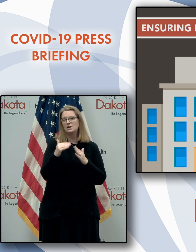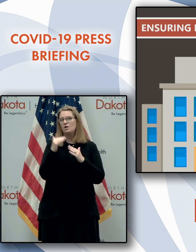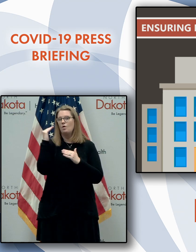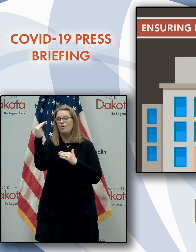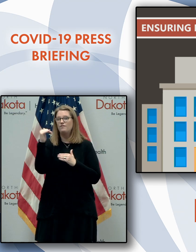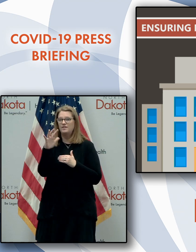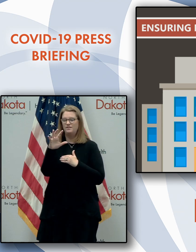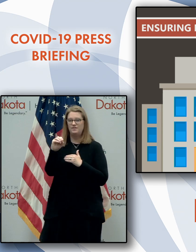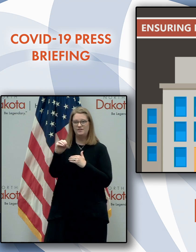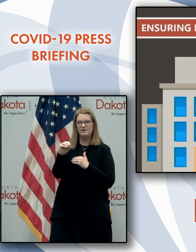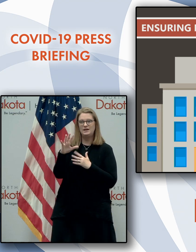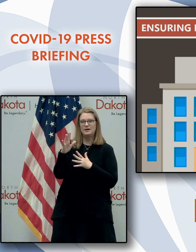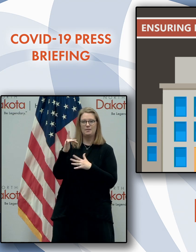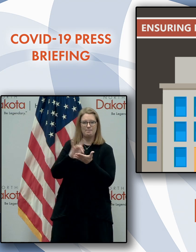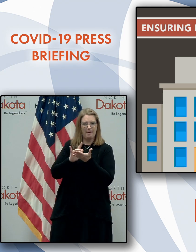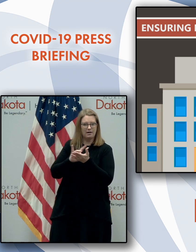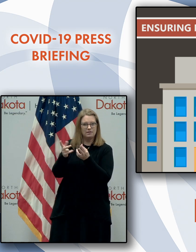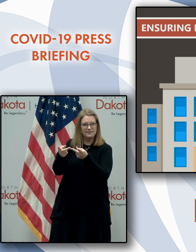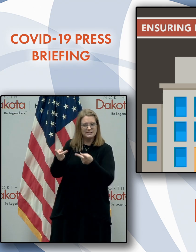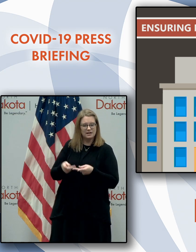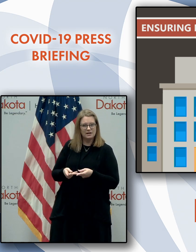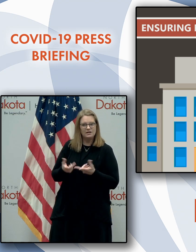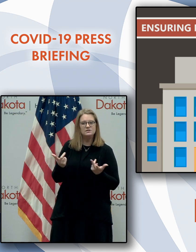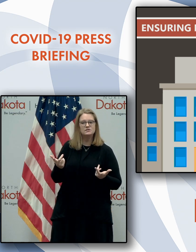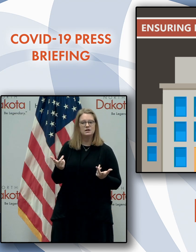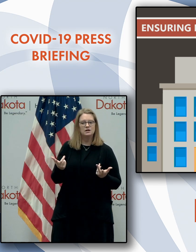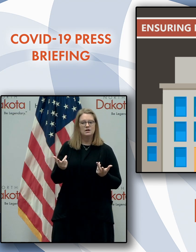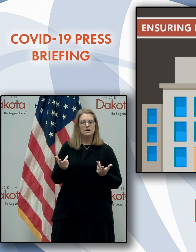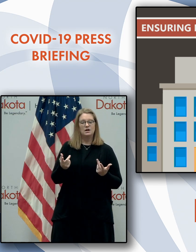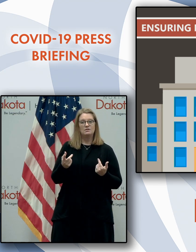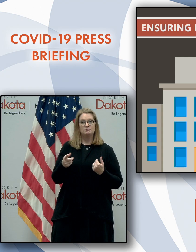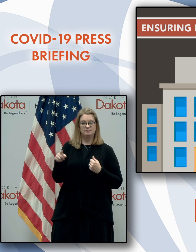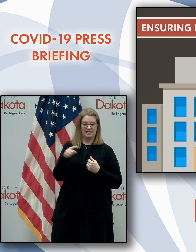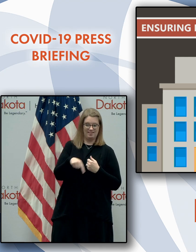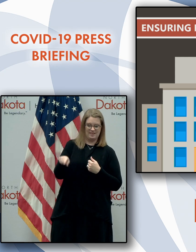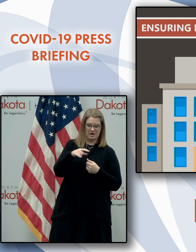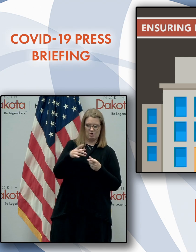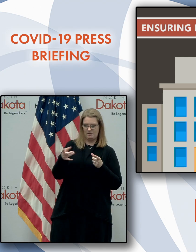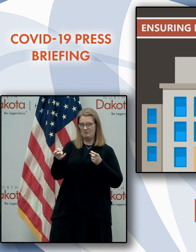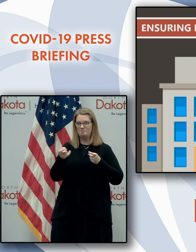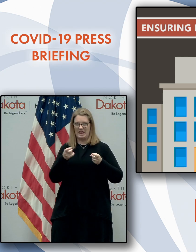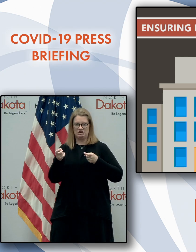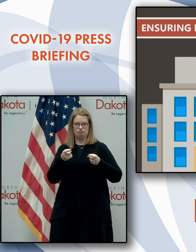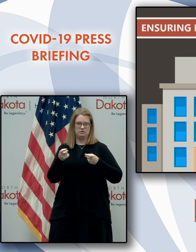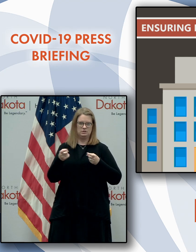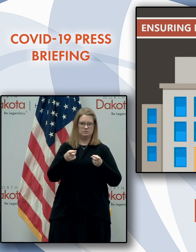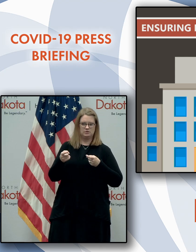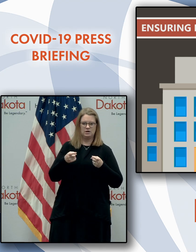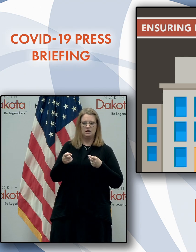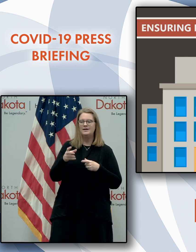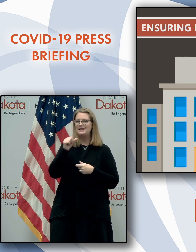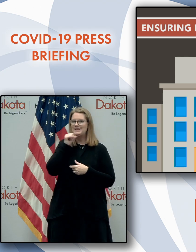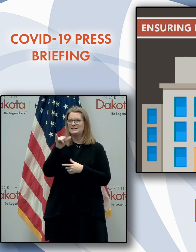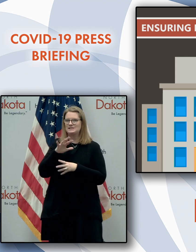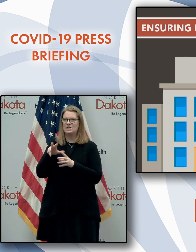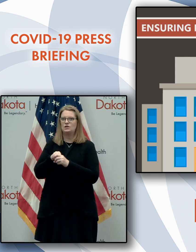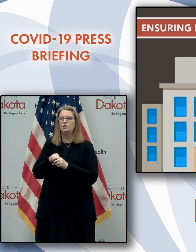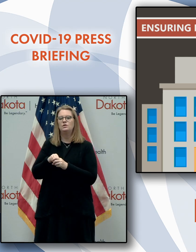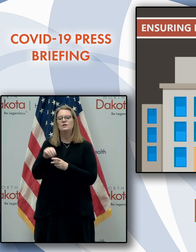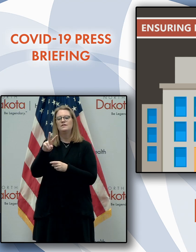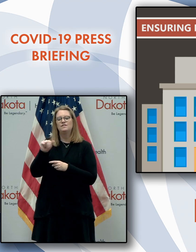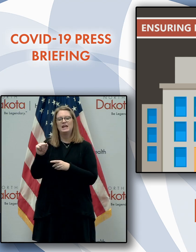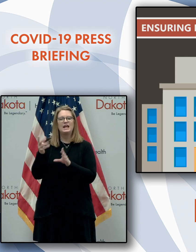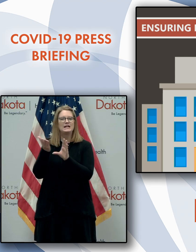medical facilities, and right now they're managing those facilities, excluding the VA and psych and